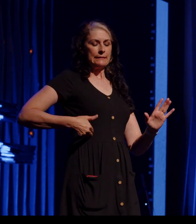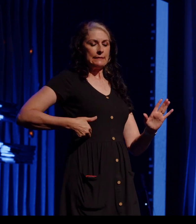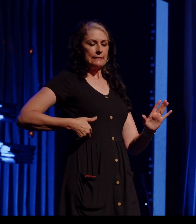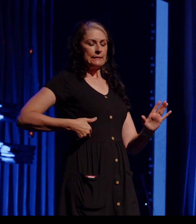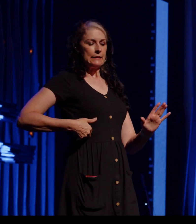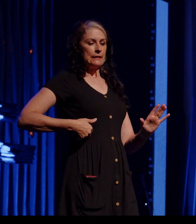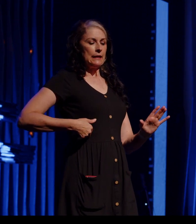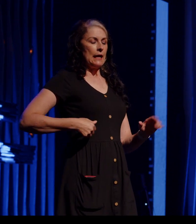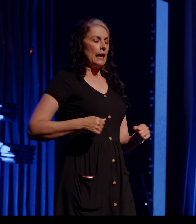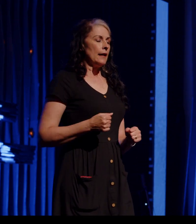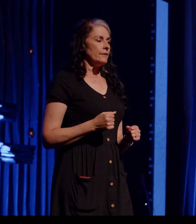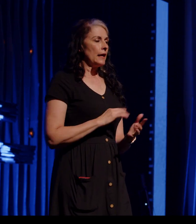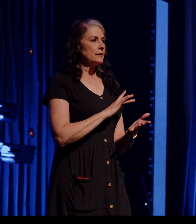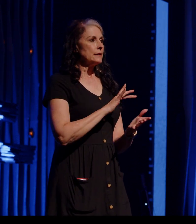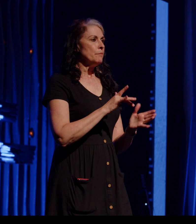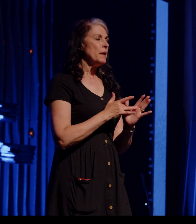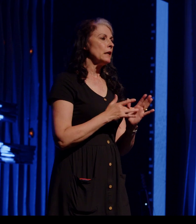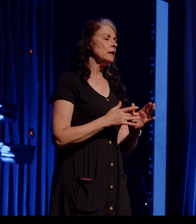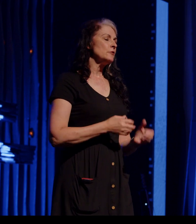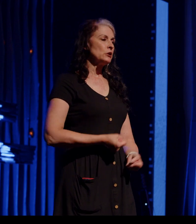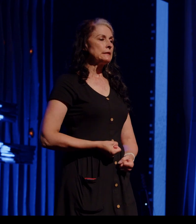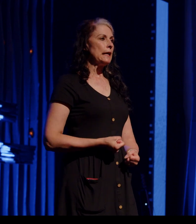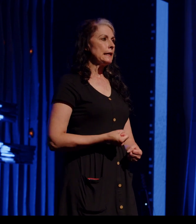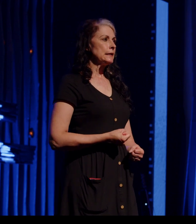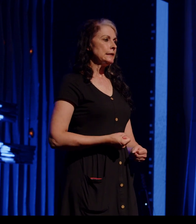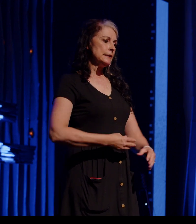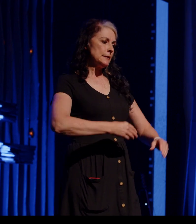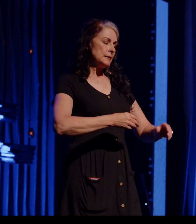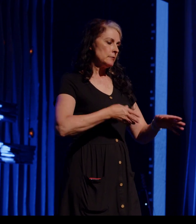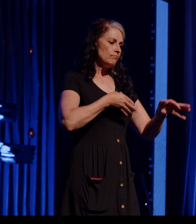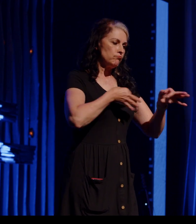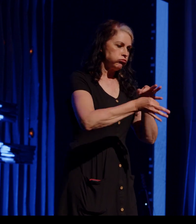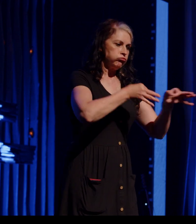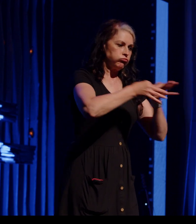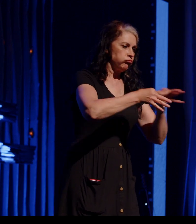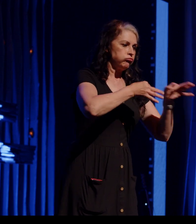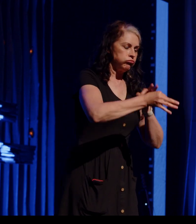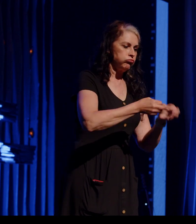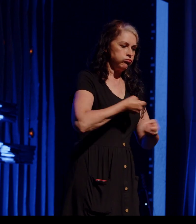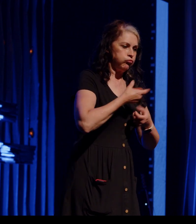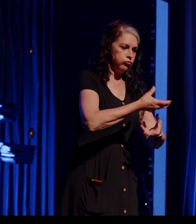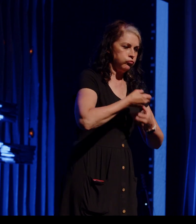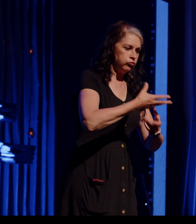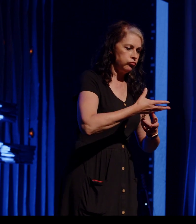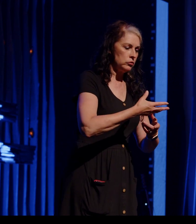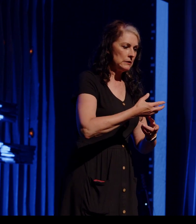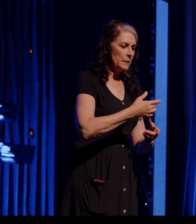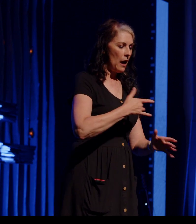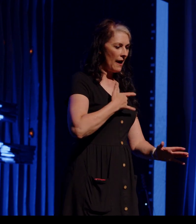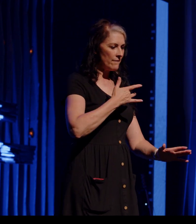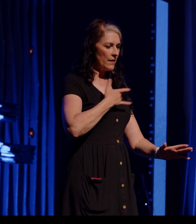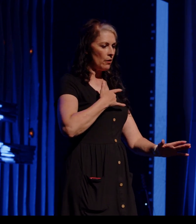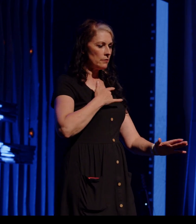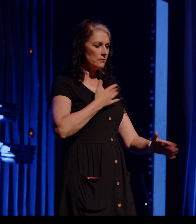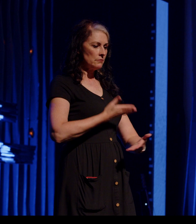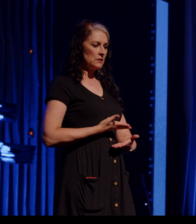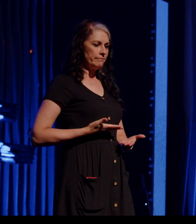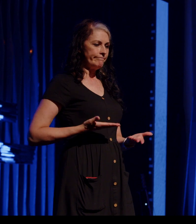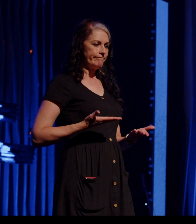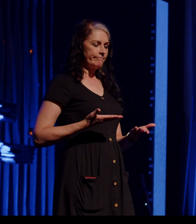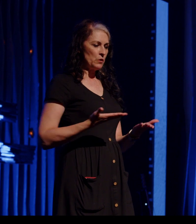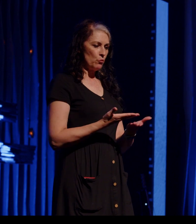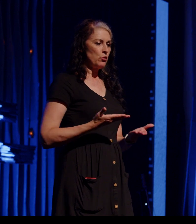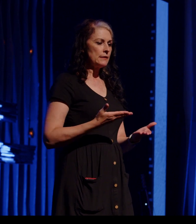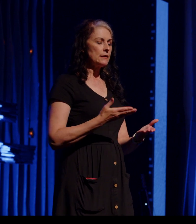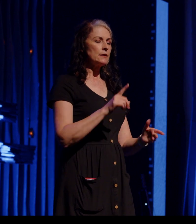of a tirade telling them what they were supposed to do, I felt God's presence saying, be quiet. And it was